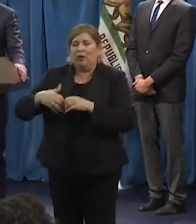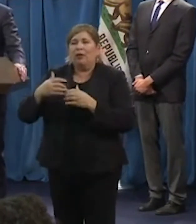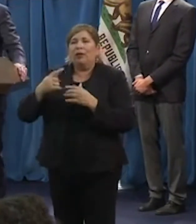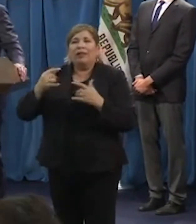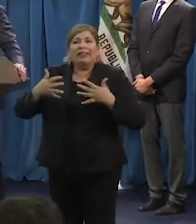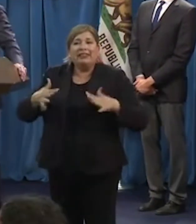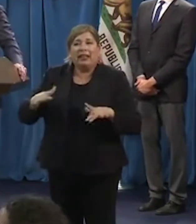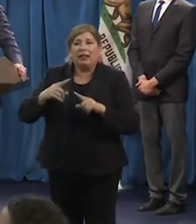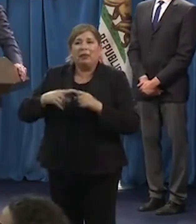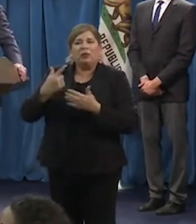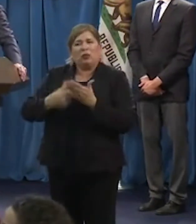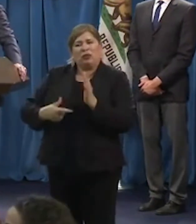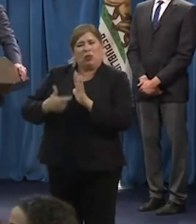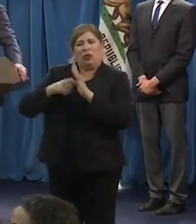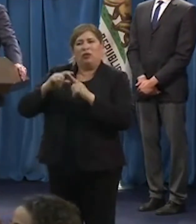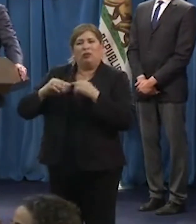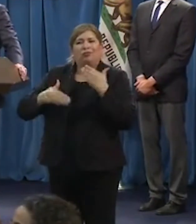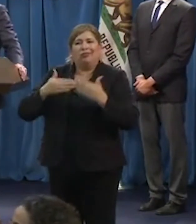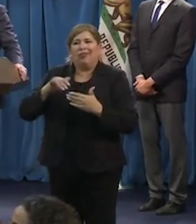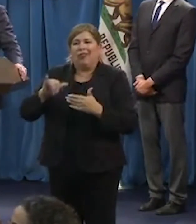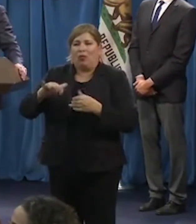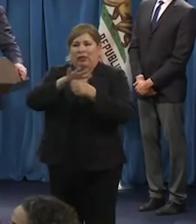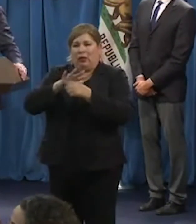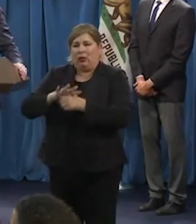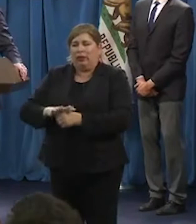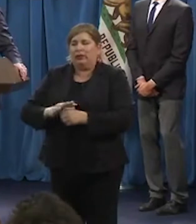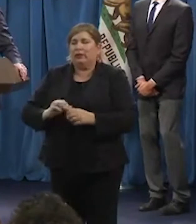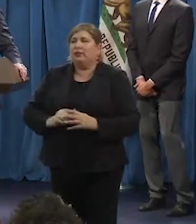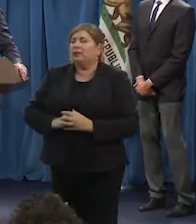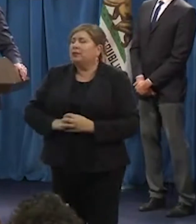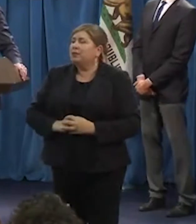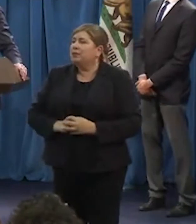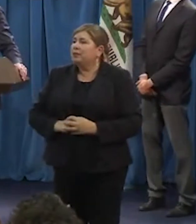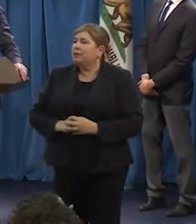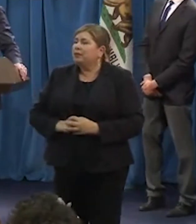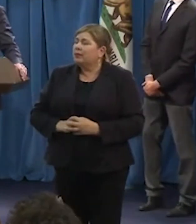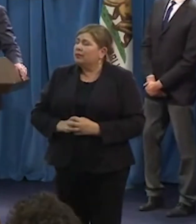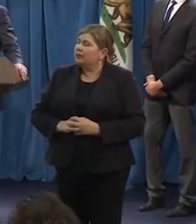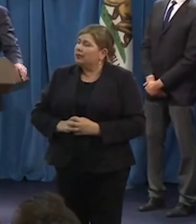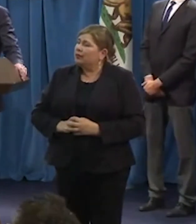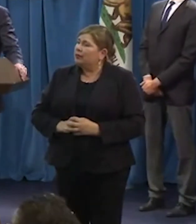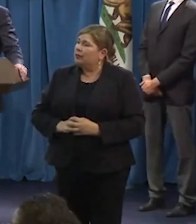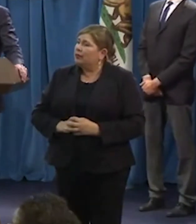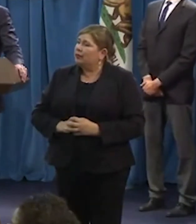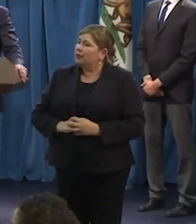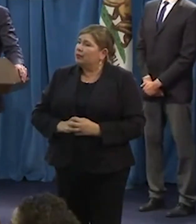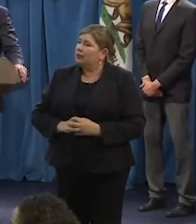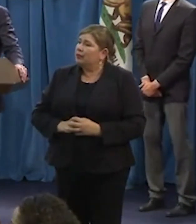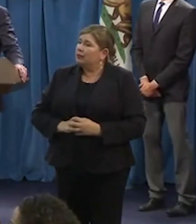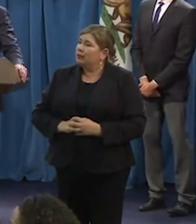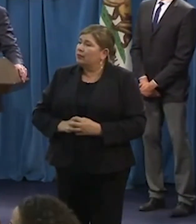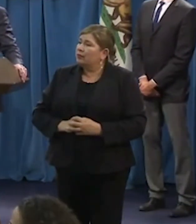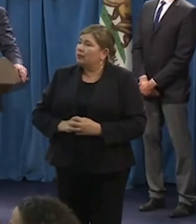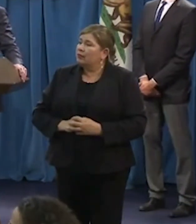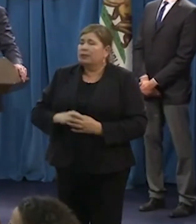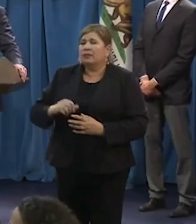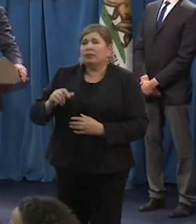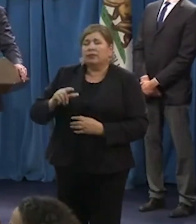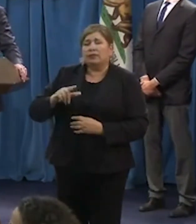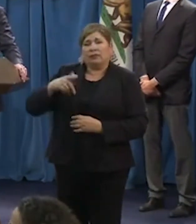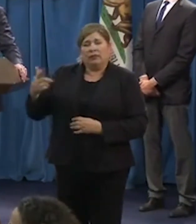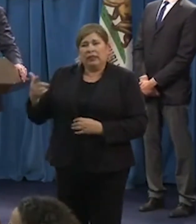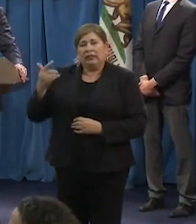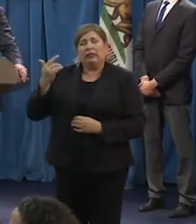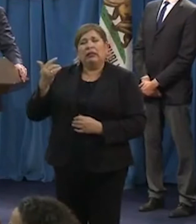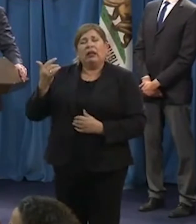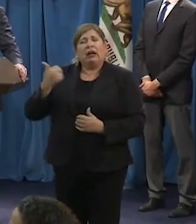spaces. So, another question related to where we're going as a state. So, obviously, Italy is behind or was ahead of us by a few weeks. They're now in a